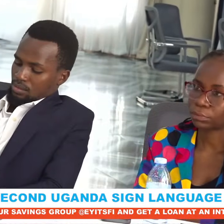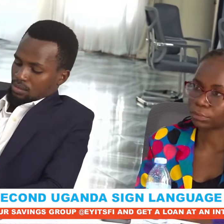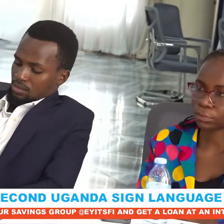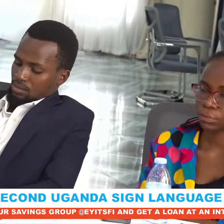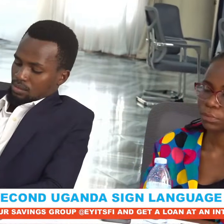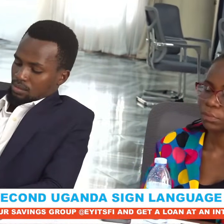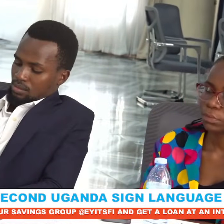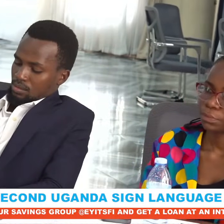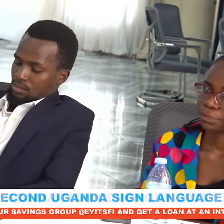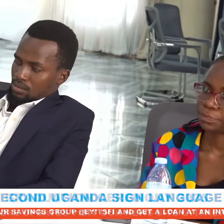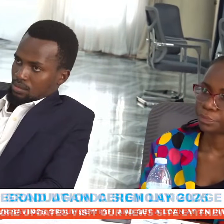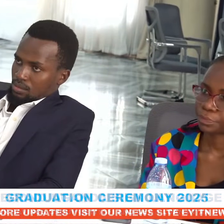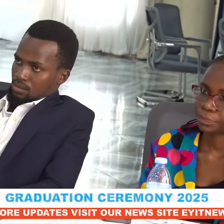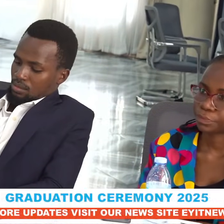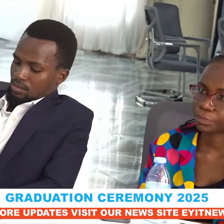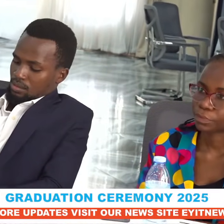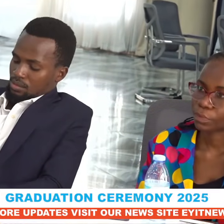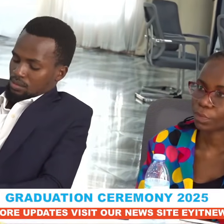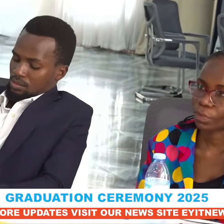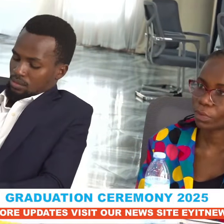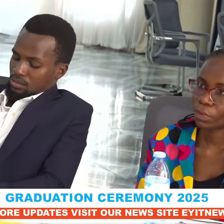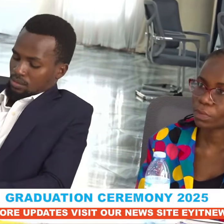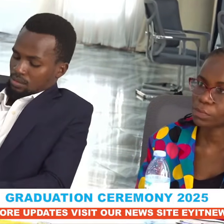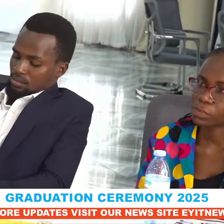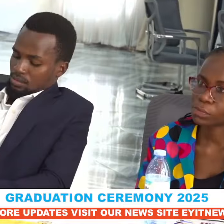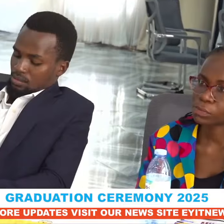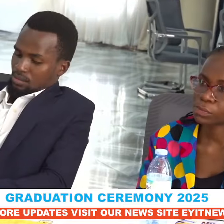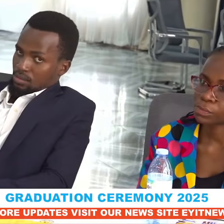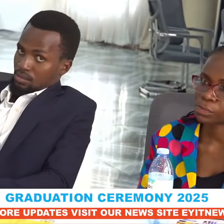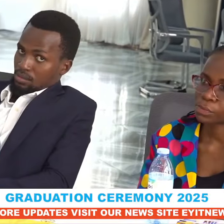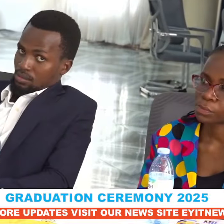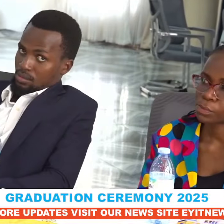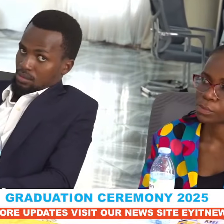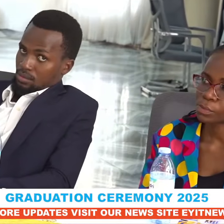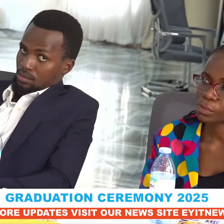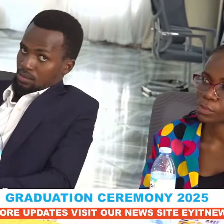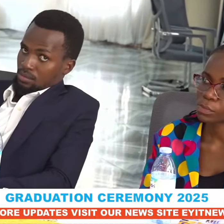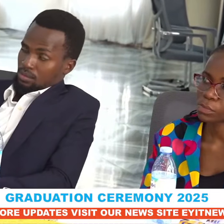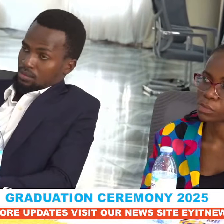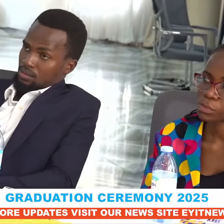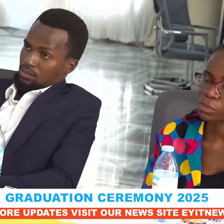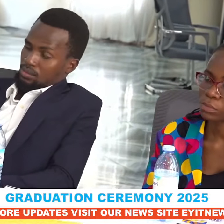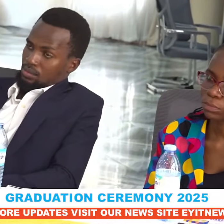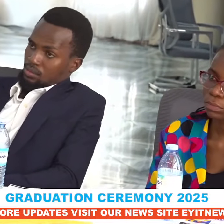and issues of special needs are matters of equity, that every human being